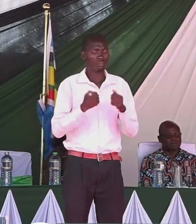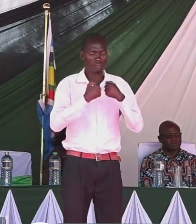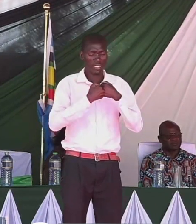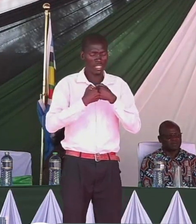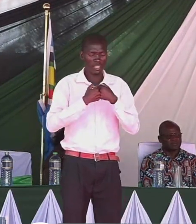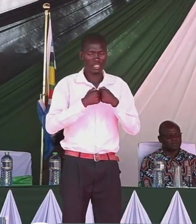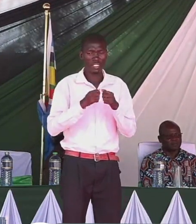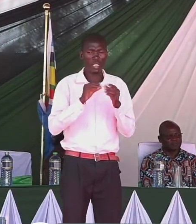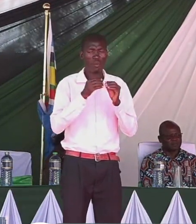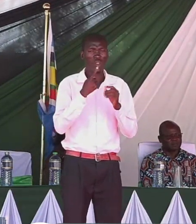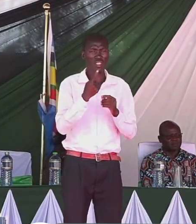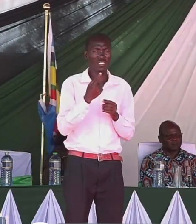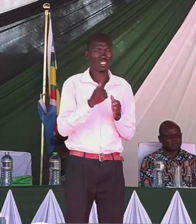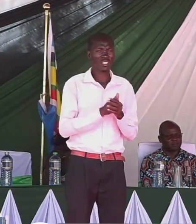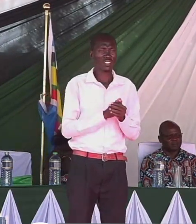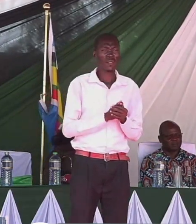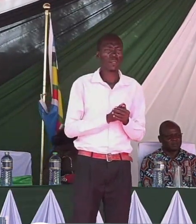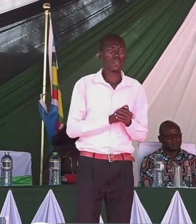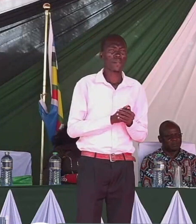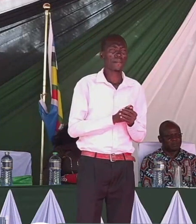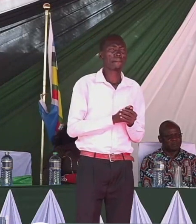Challenges. Number one,